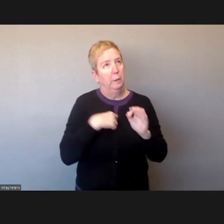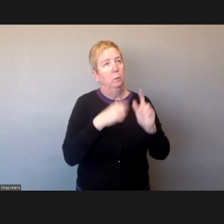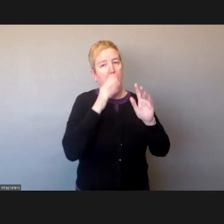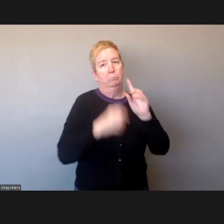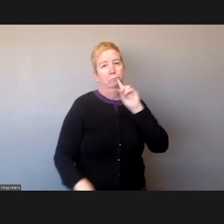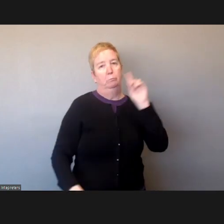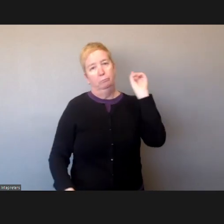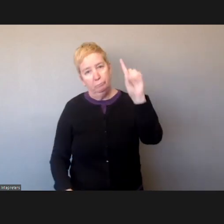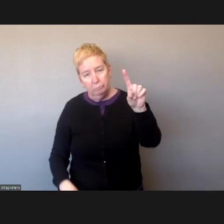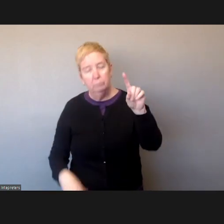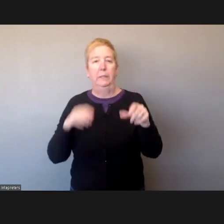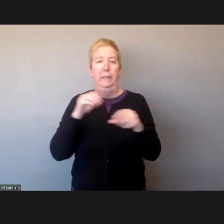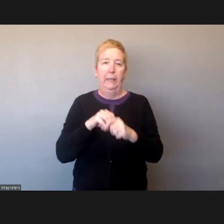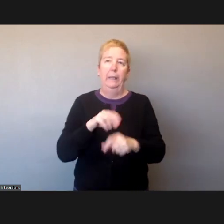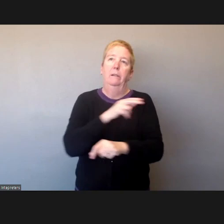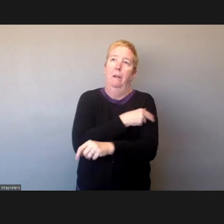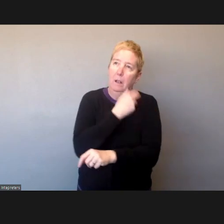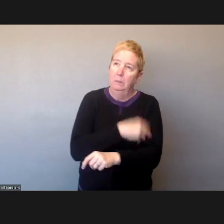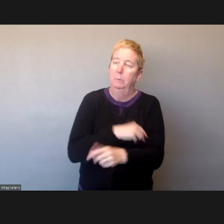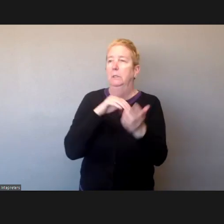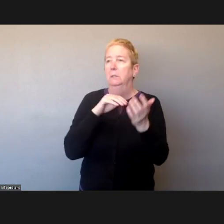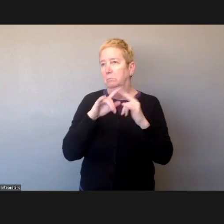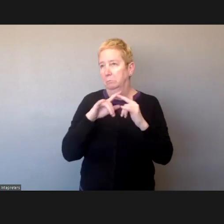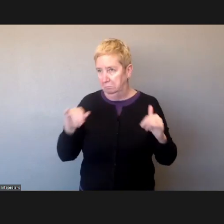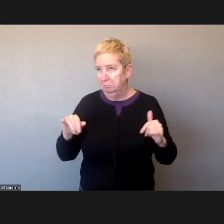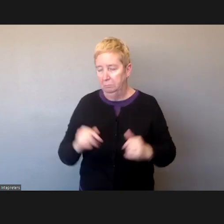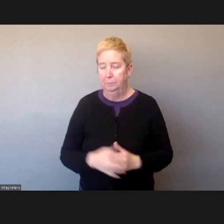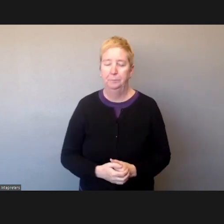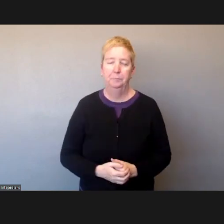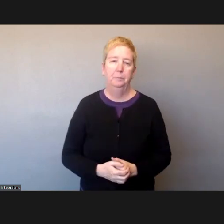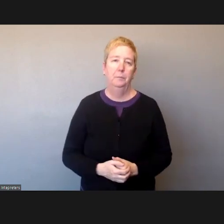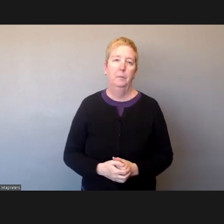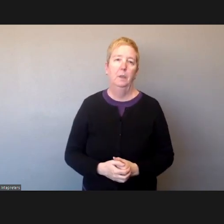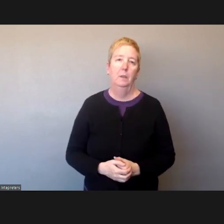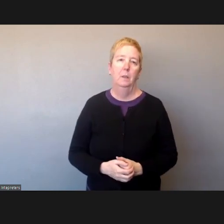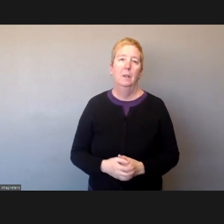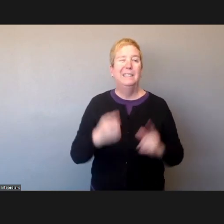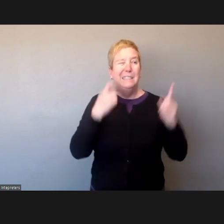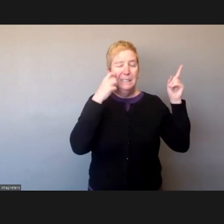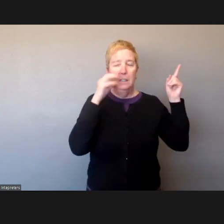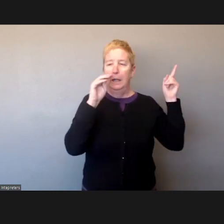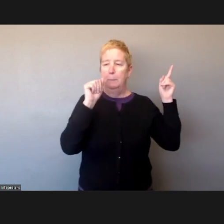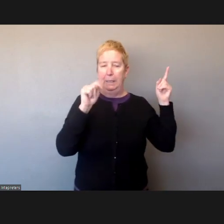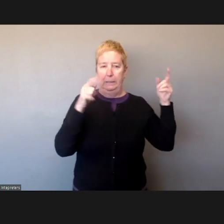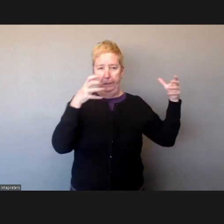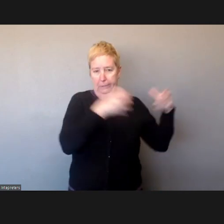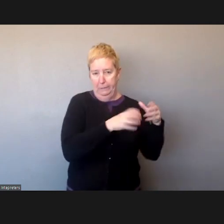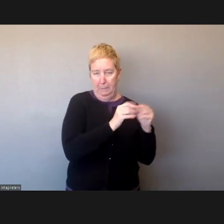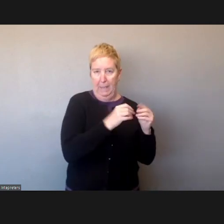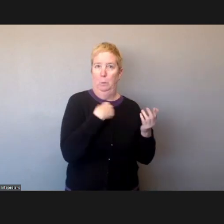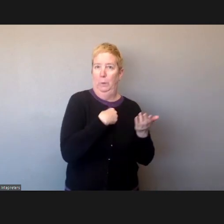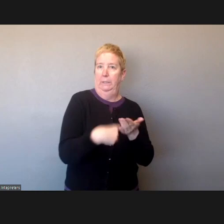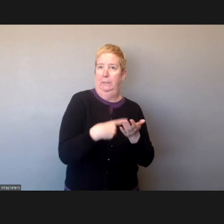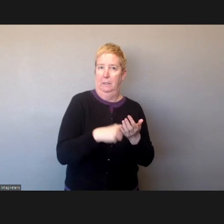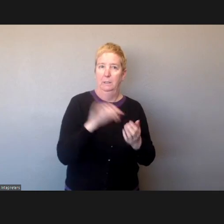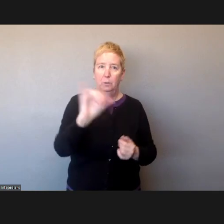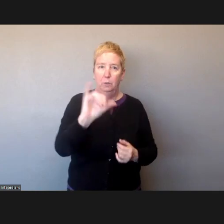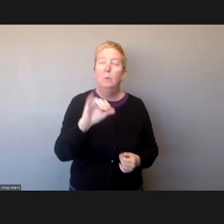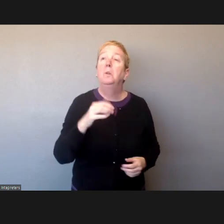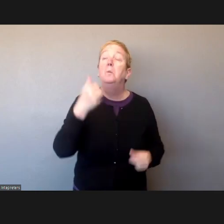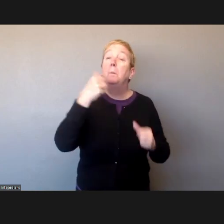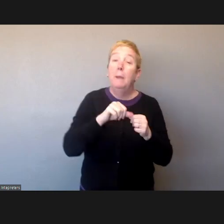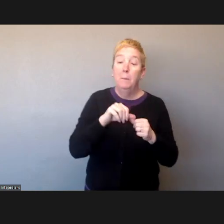healthcare facilities. And we just talked about that at length at the medical advisory team today too. And if you look at that Delta